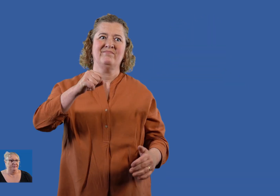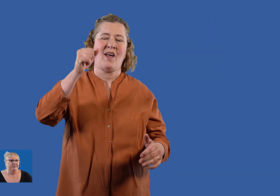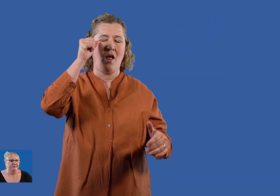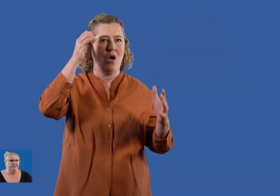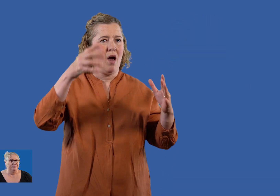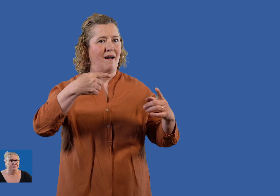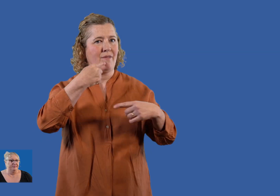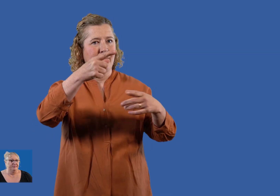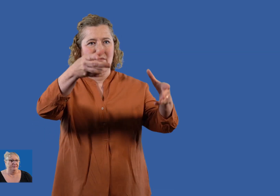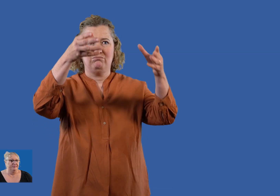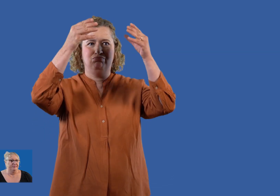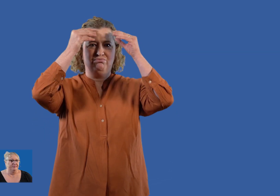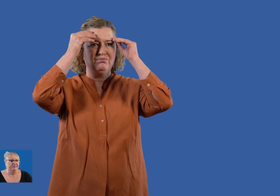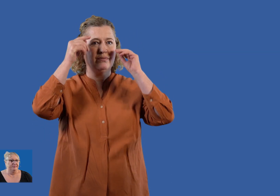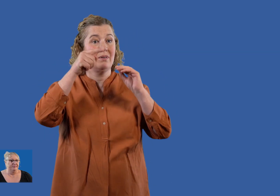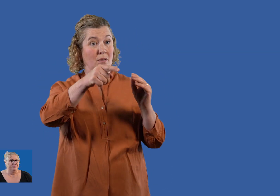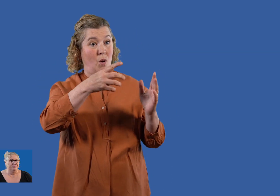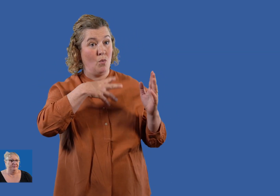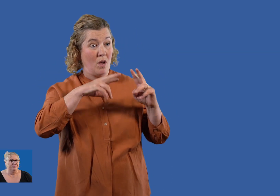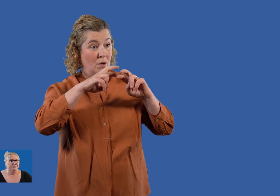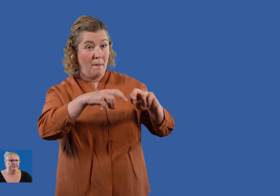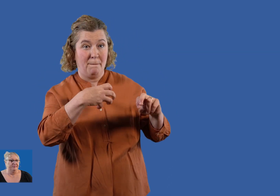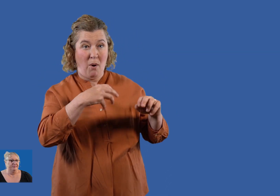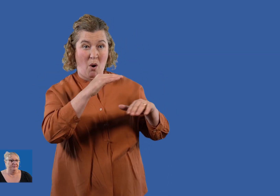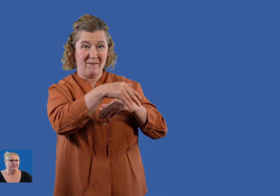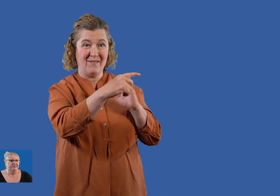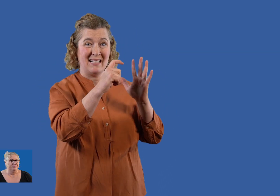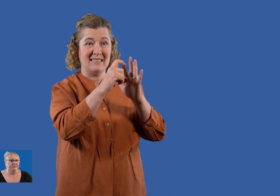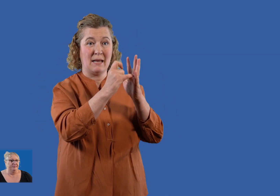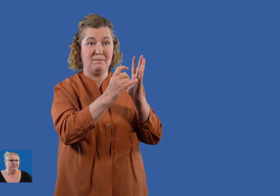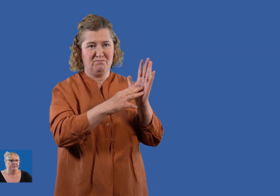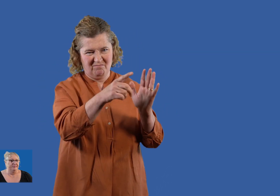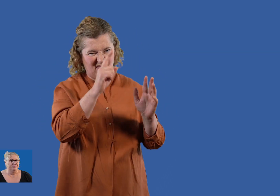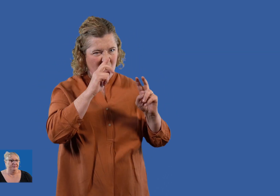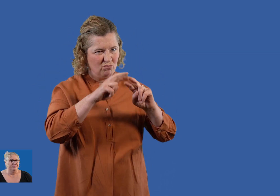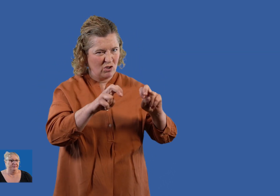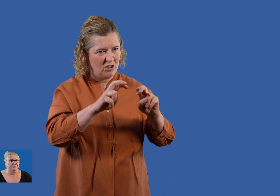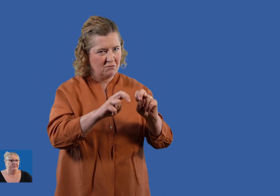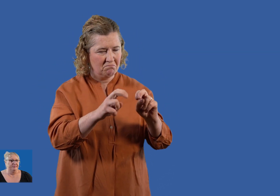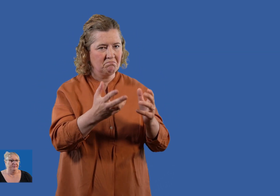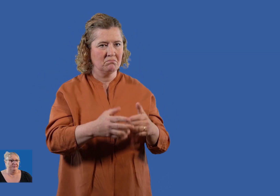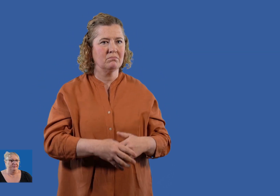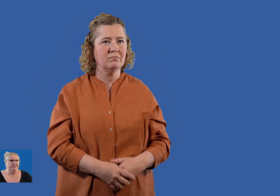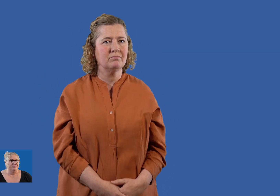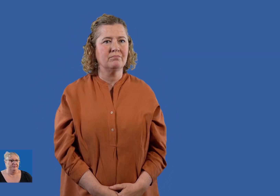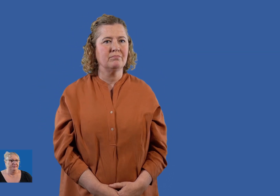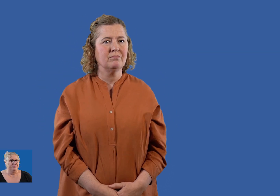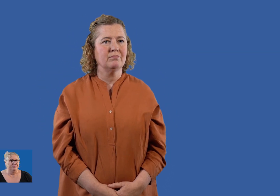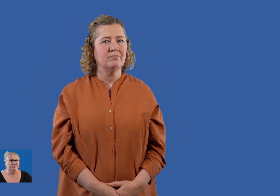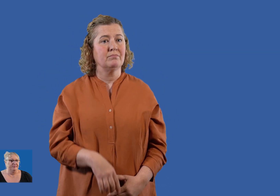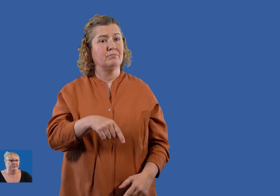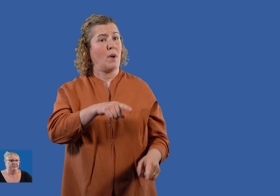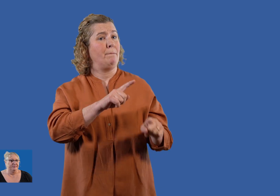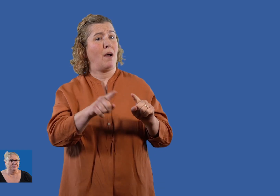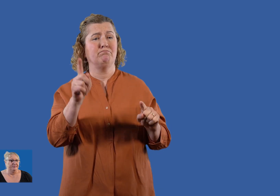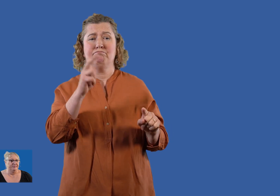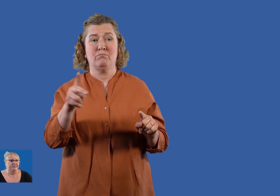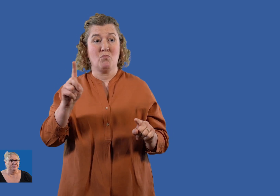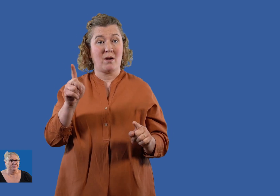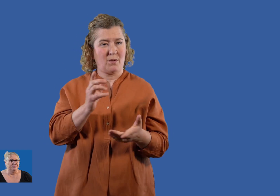Yeah, it is a lot to take in. If you want more information, you can do research at the different types in the DSM. But the common one is